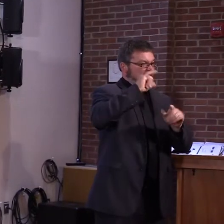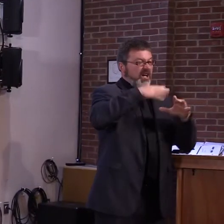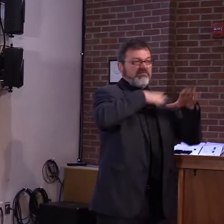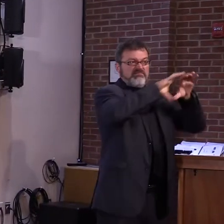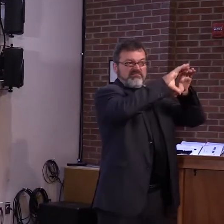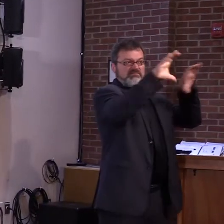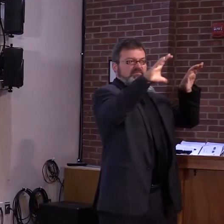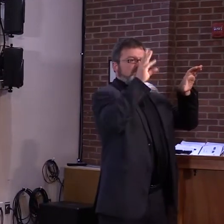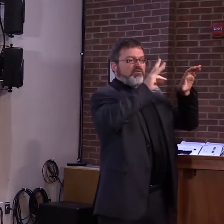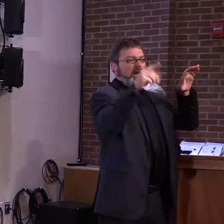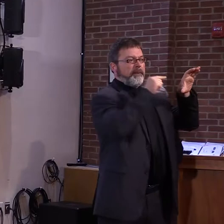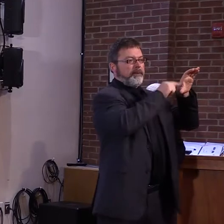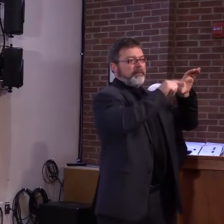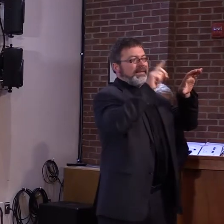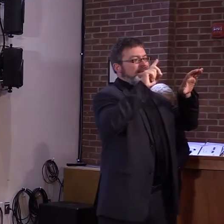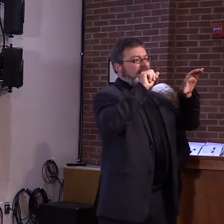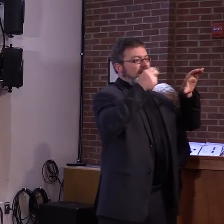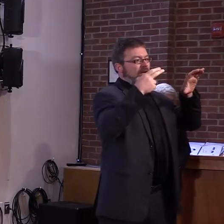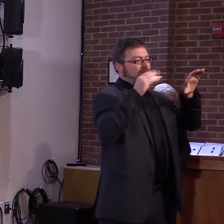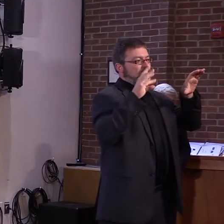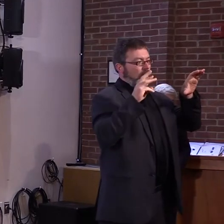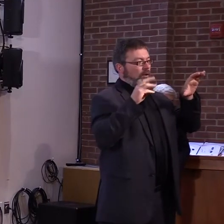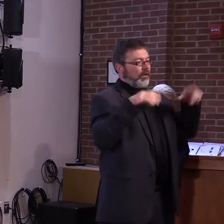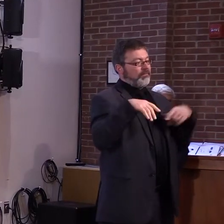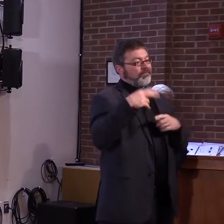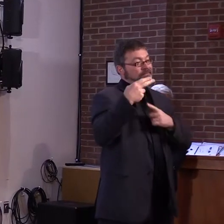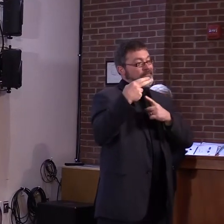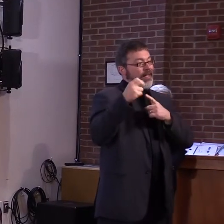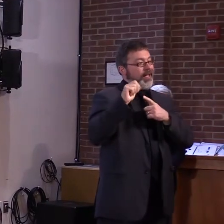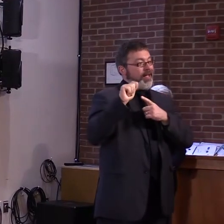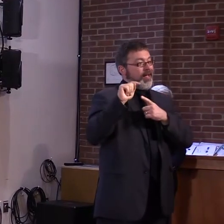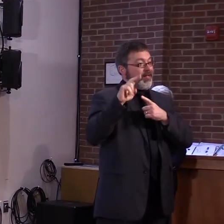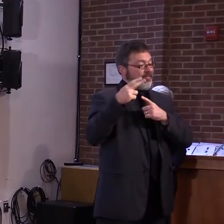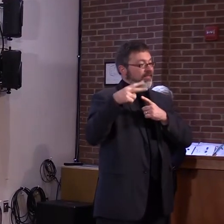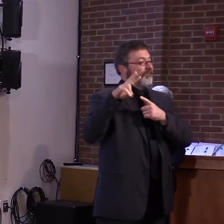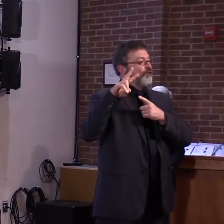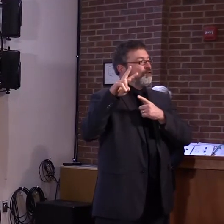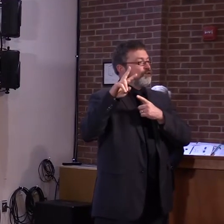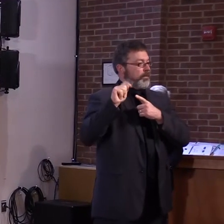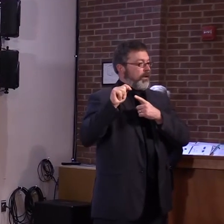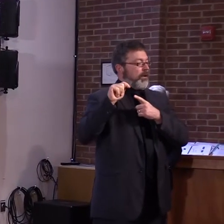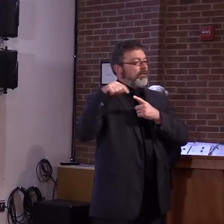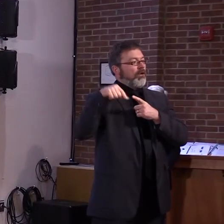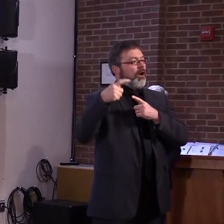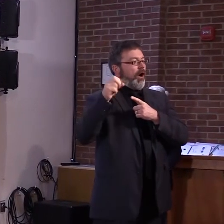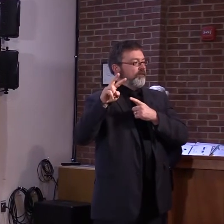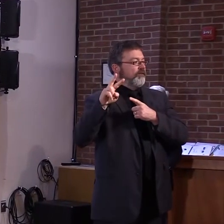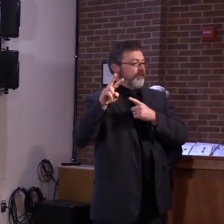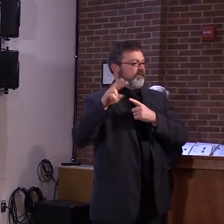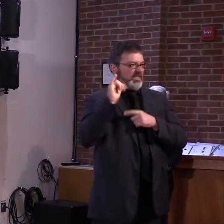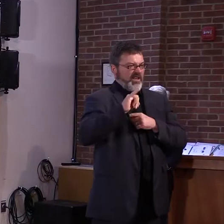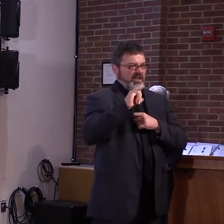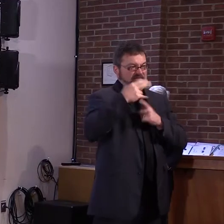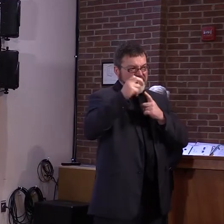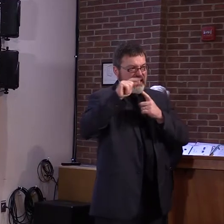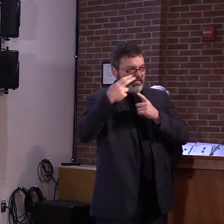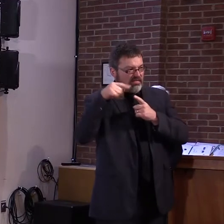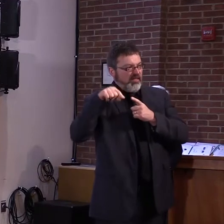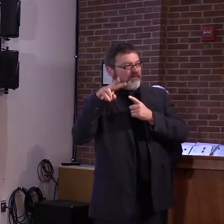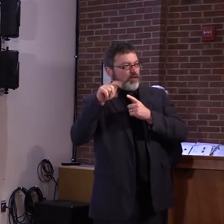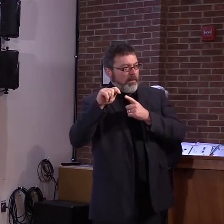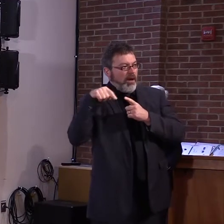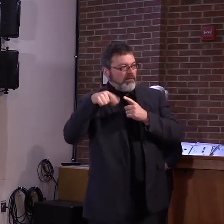healthvermont.gov/COVID-19 to now include additional data, including county level case information, where you can see a graph of new